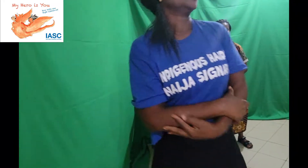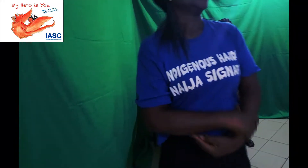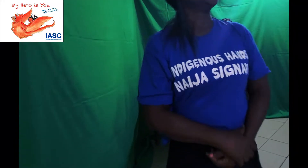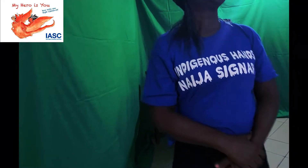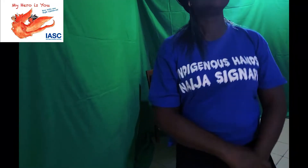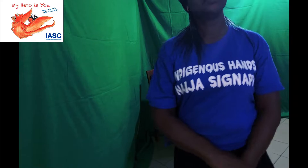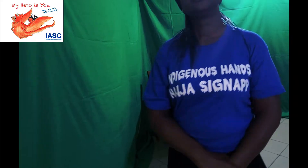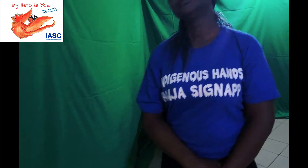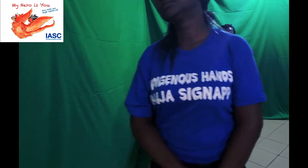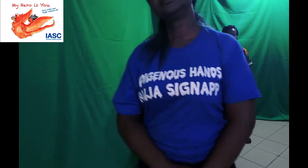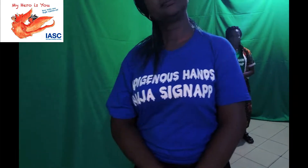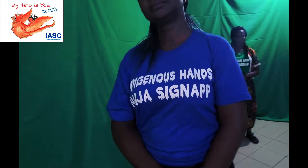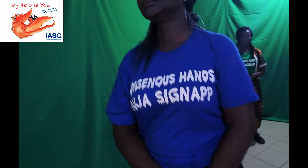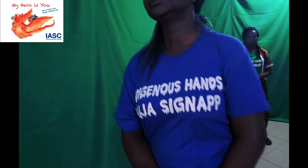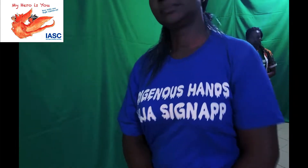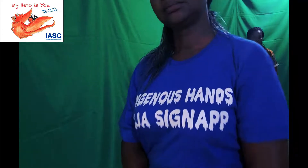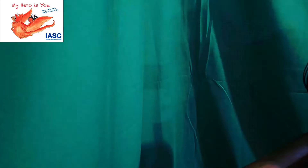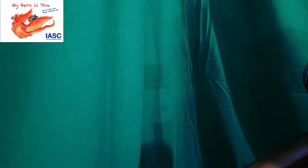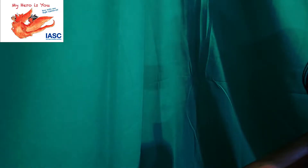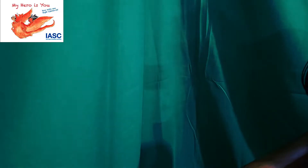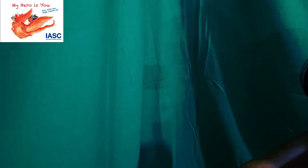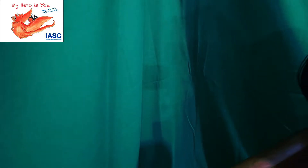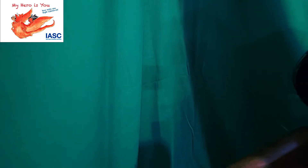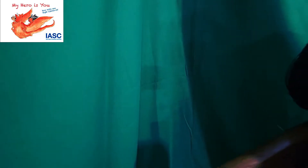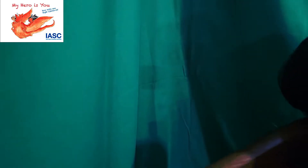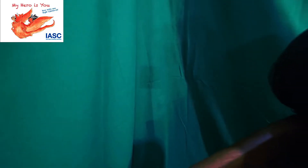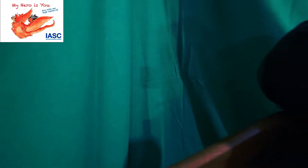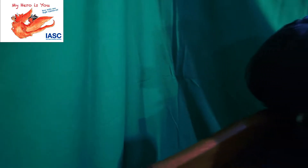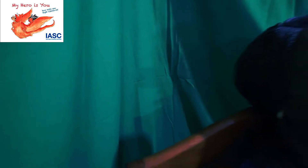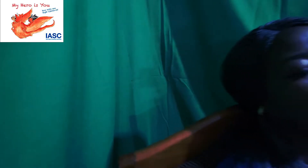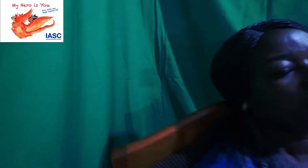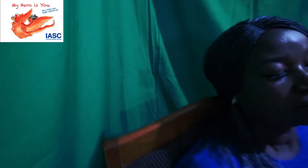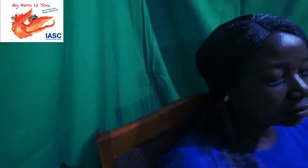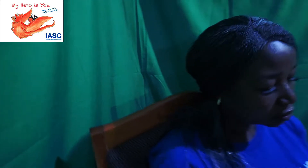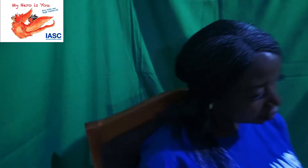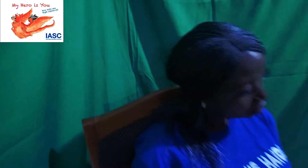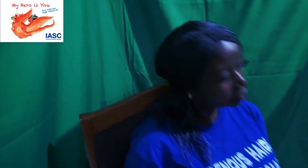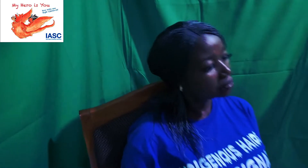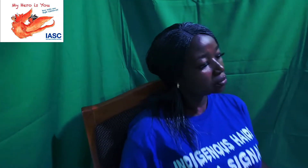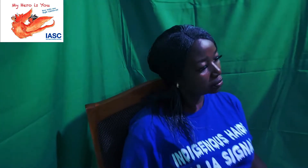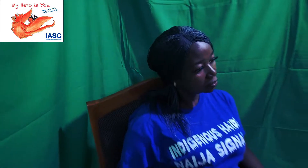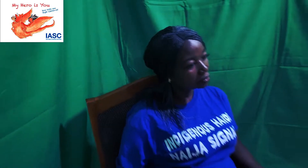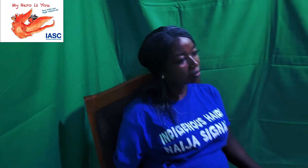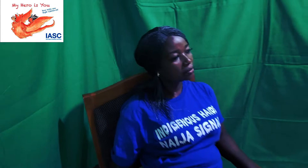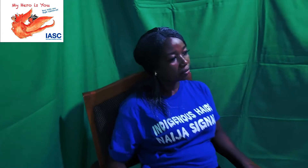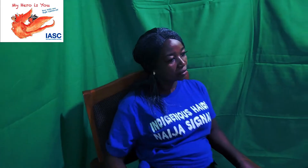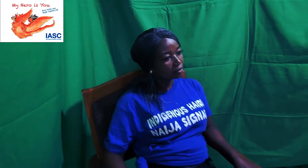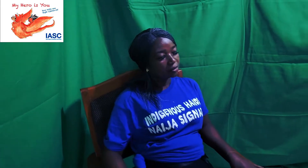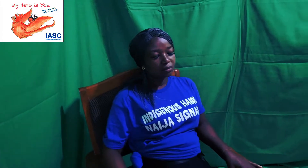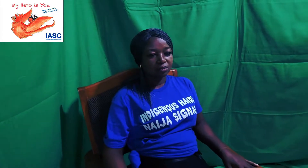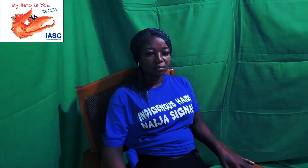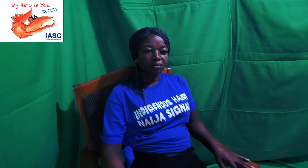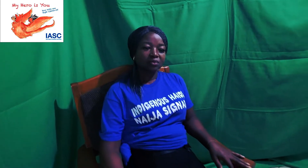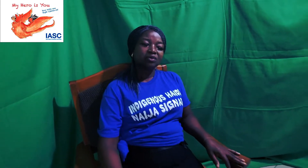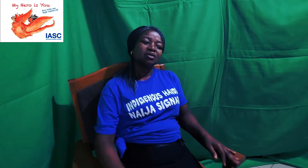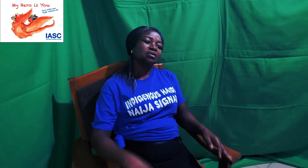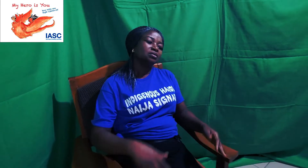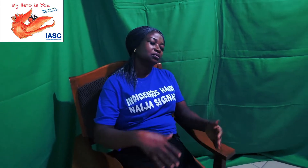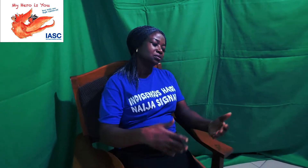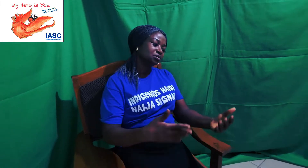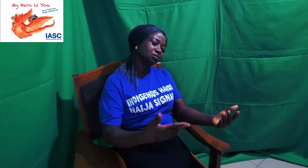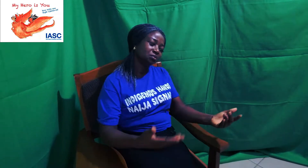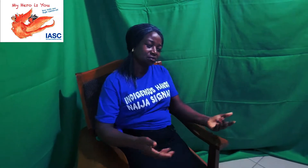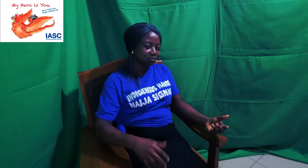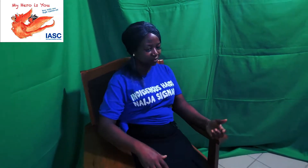Sarah laid in bed that night and did not feel like a hero at all.